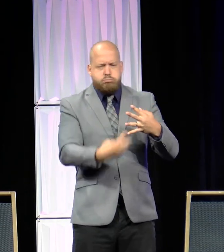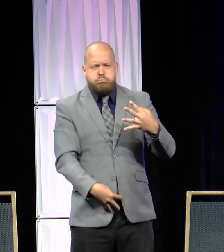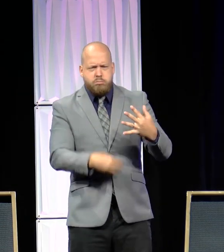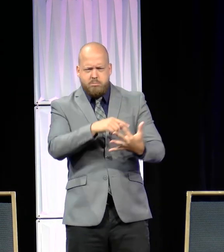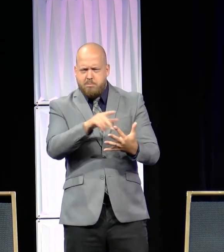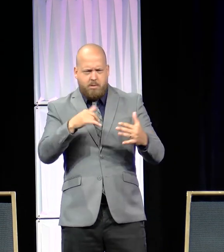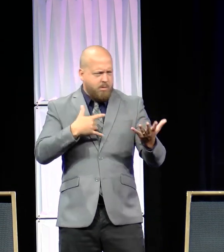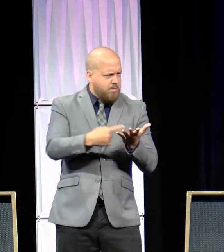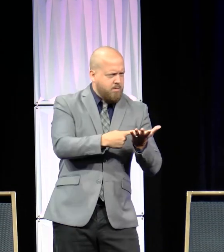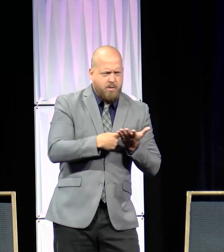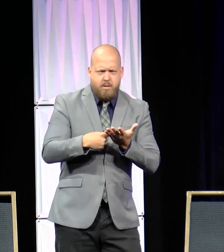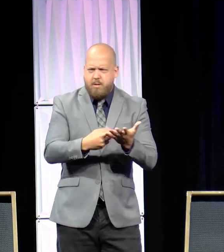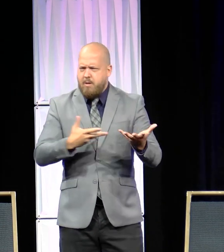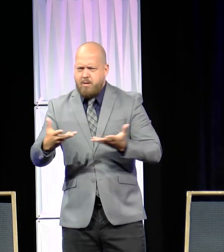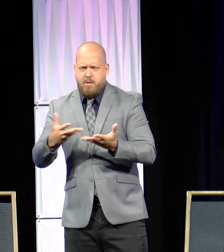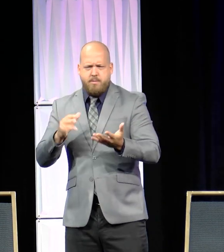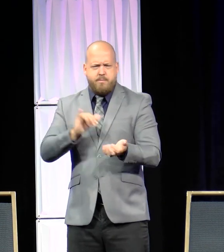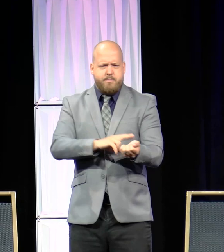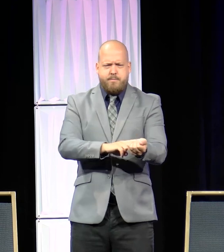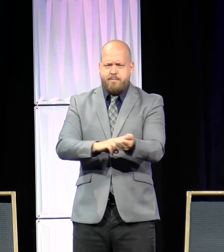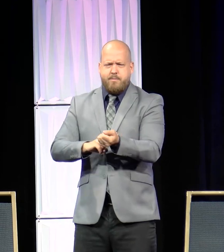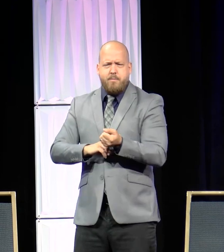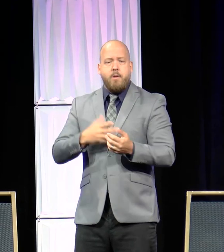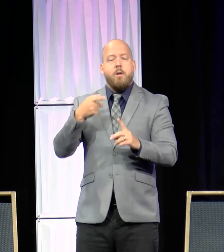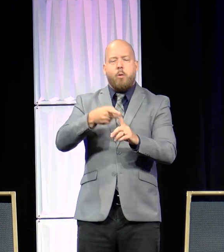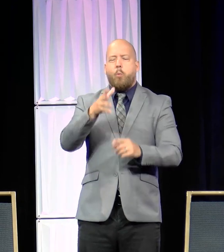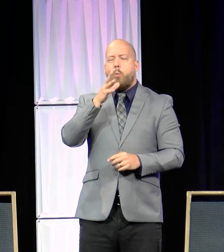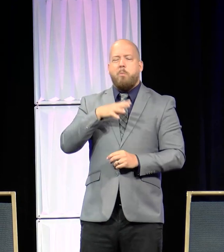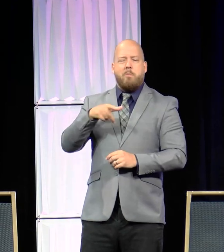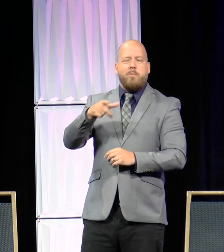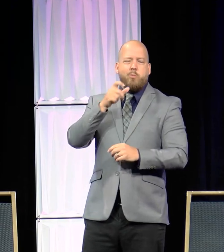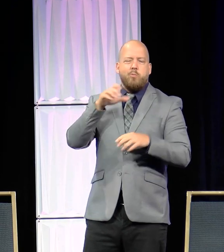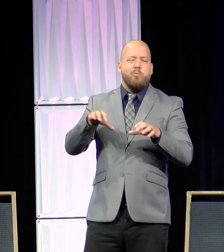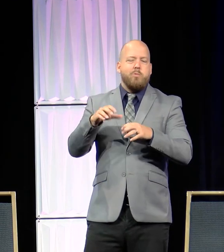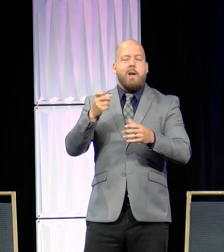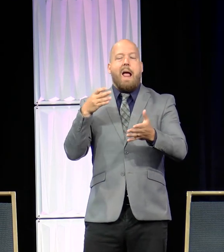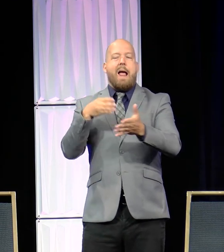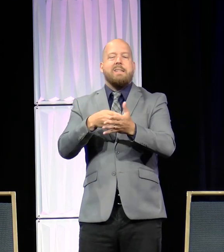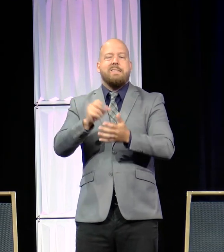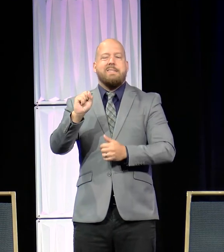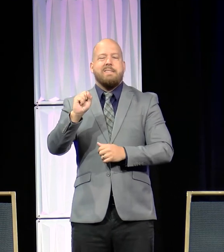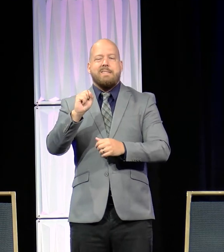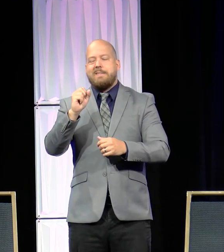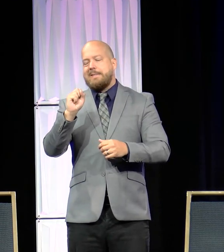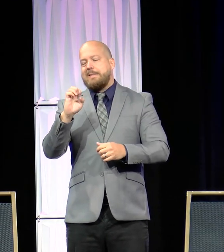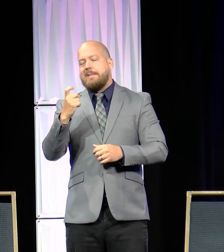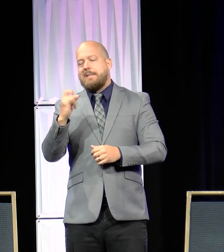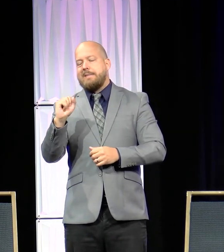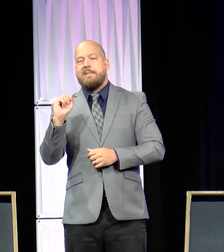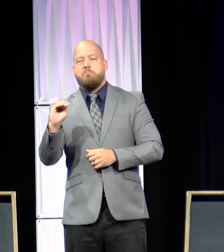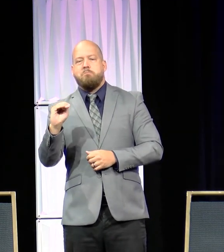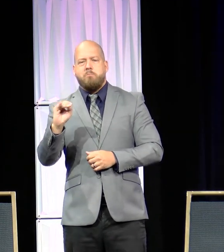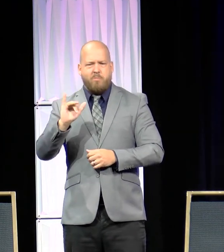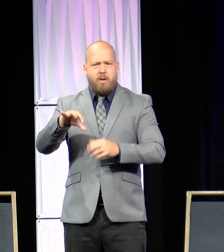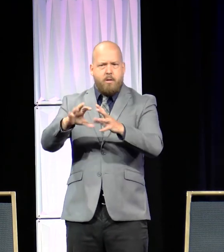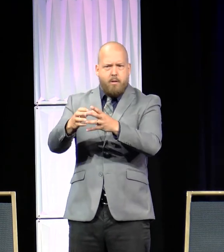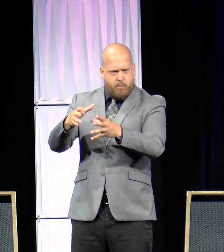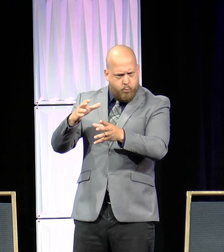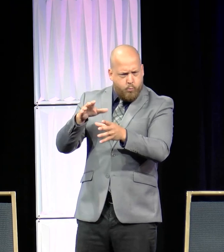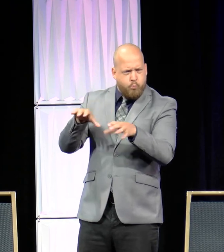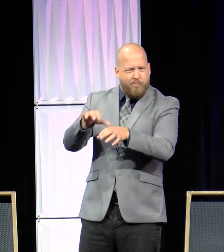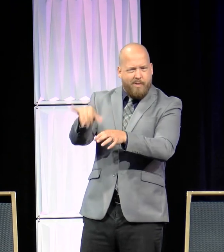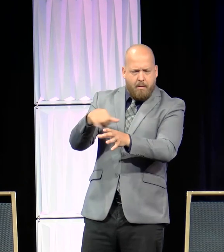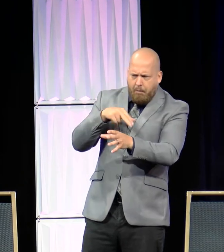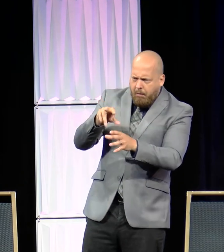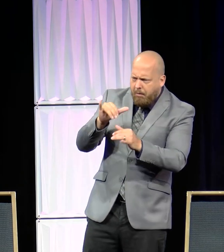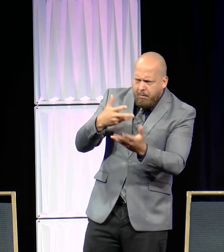a lot of women who were doing anti-sexism work. I became very attracted to that work,